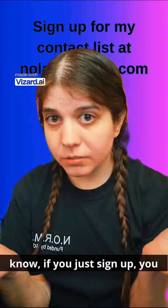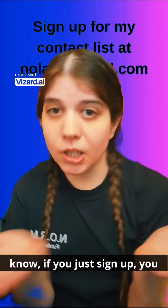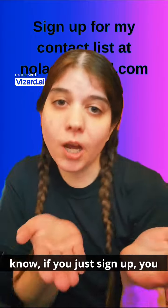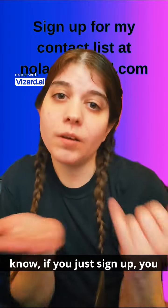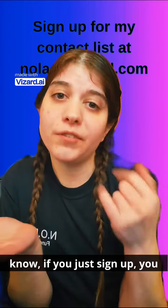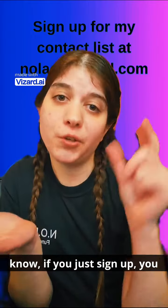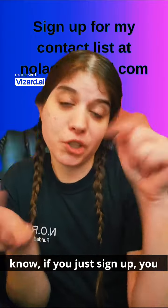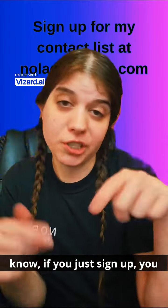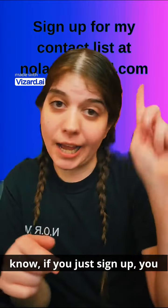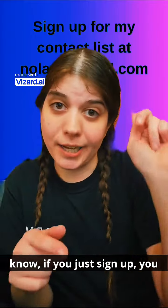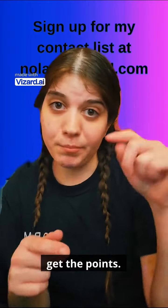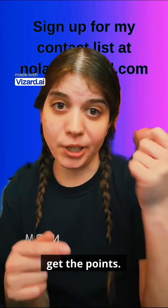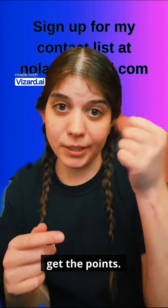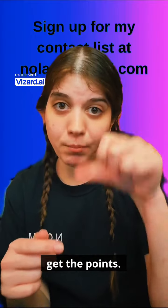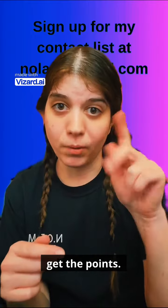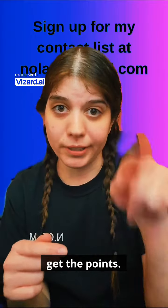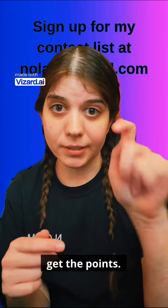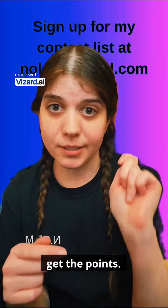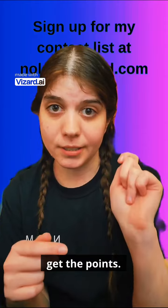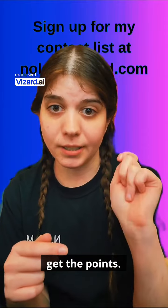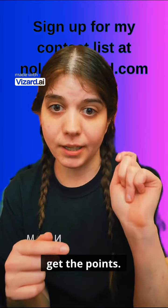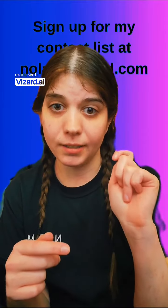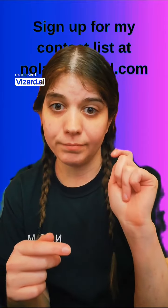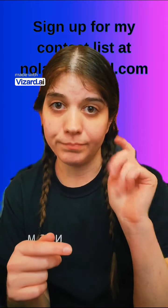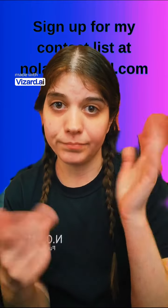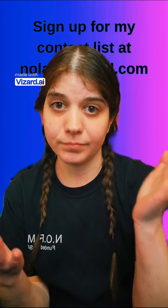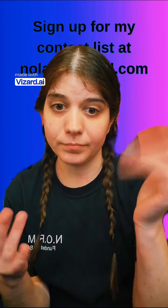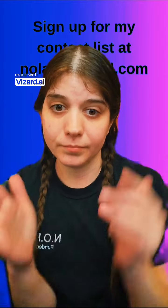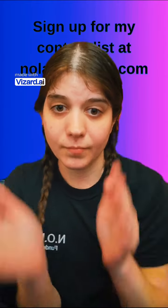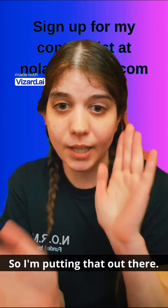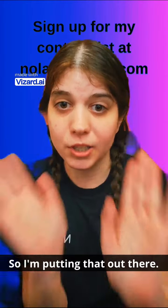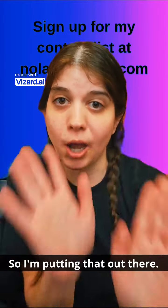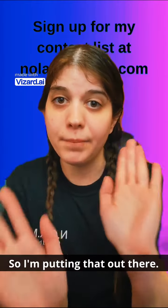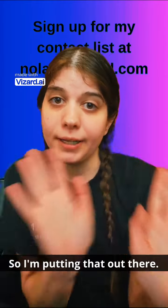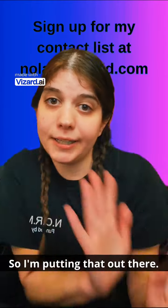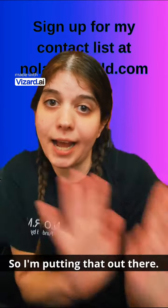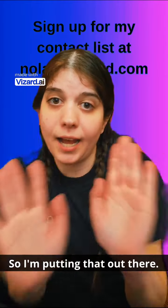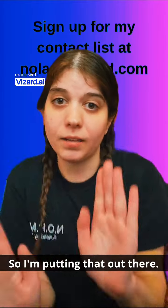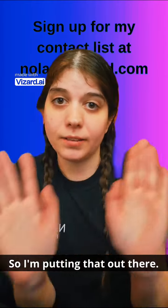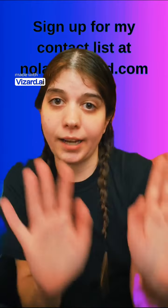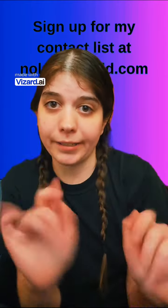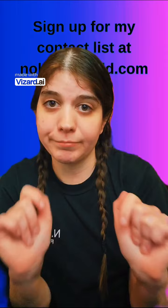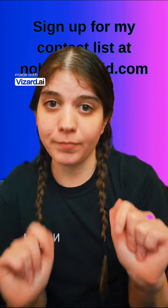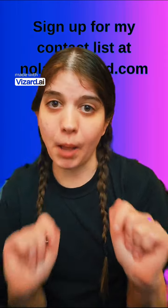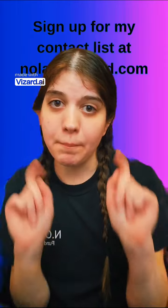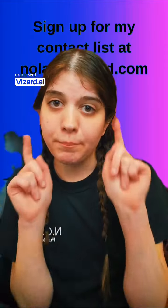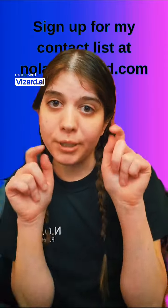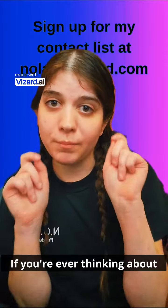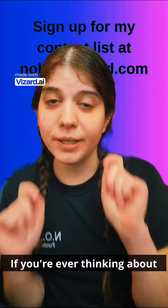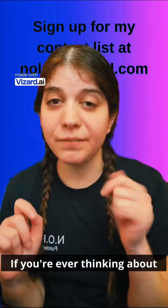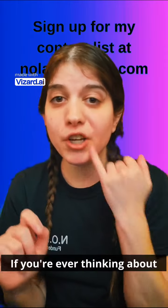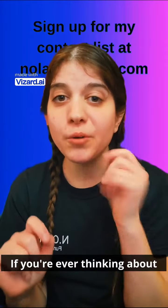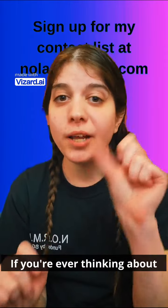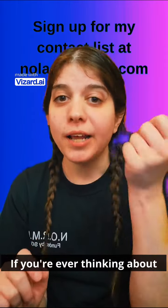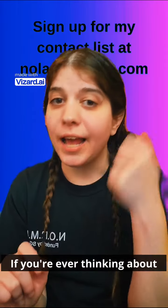know, if you just sign up, you get the points. So I'm putting that out there. Boop. If you're ever